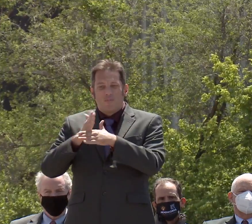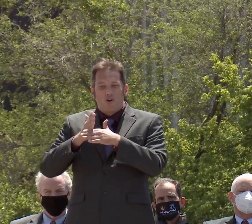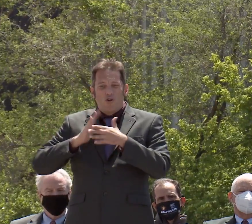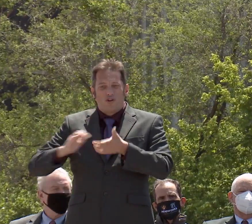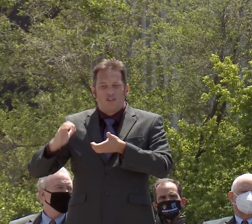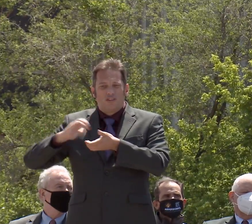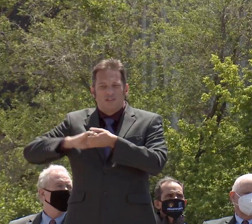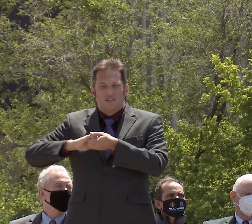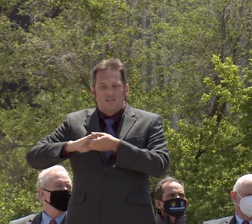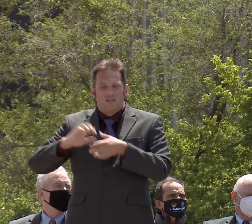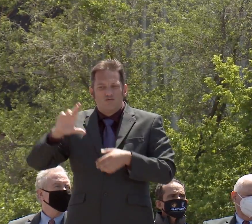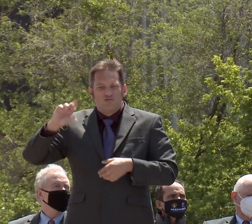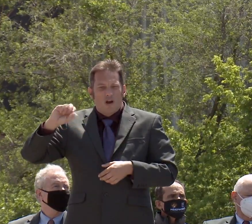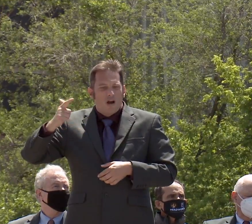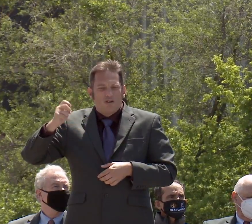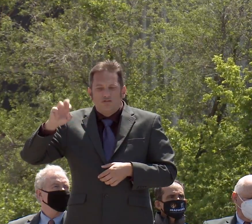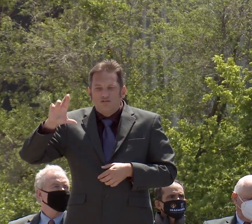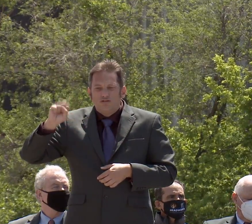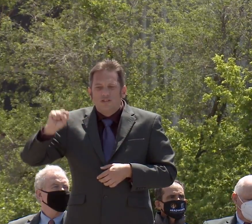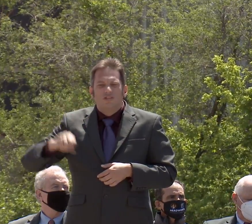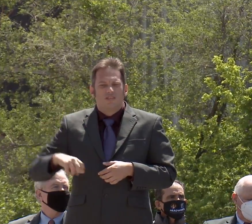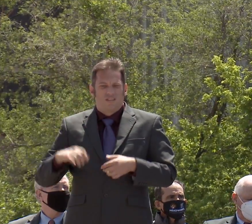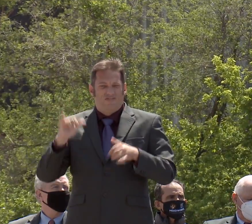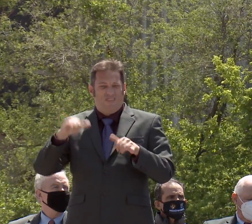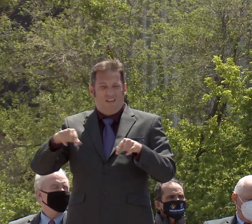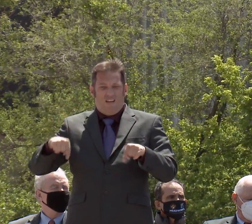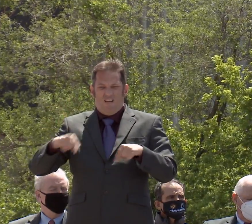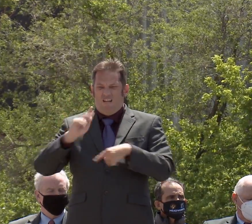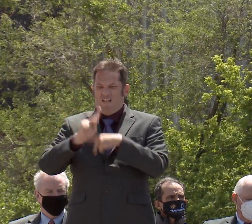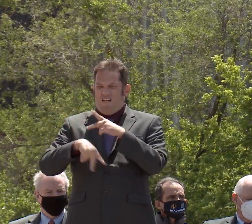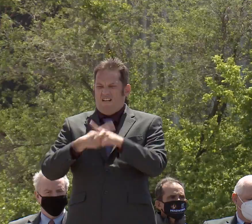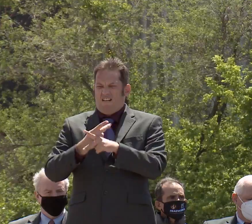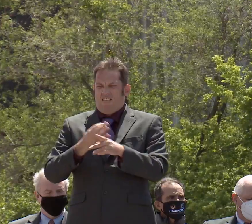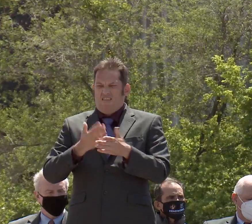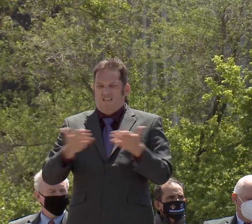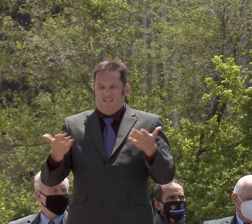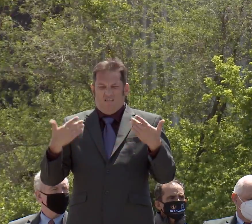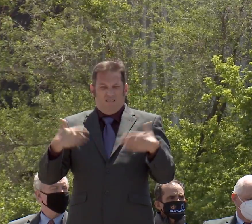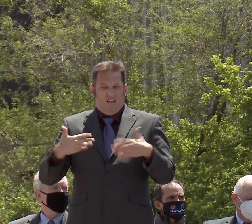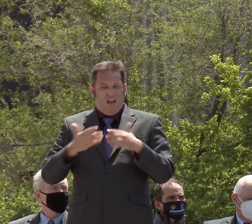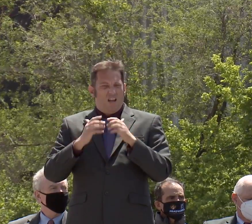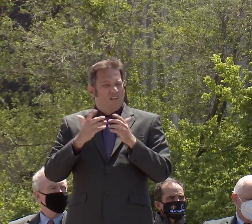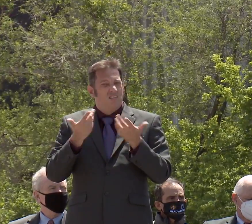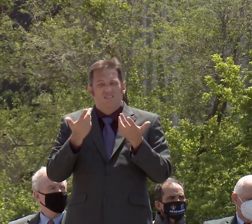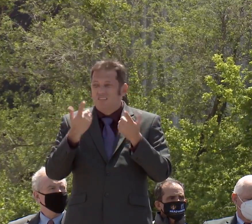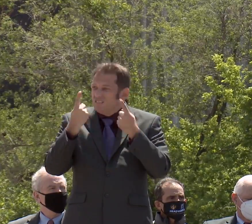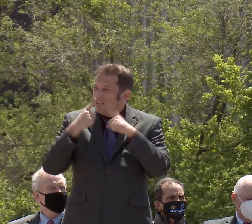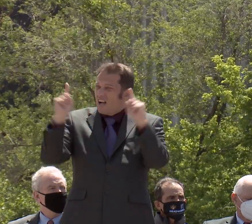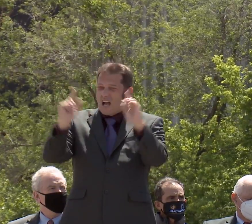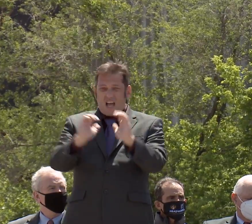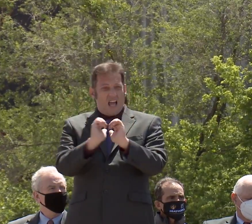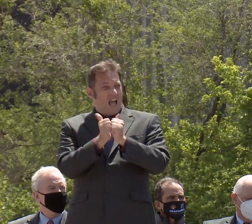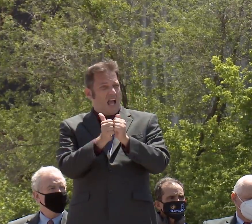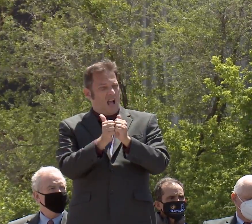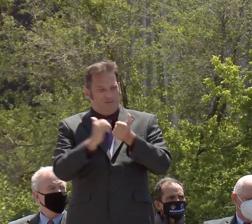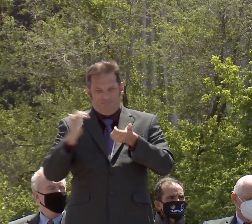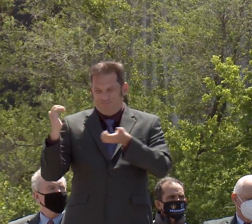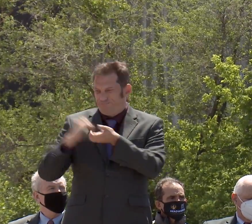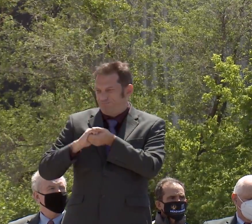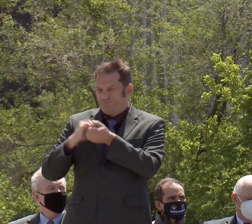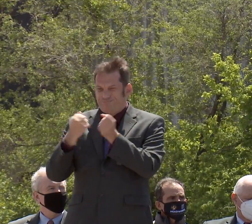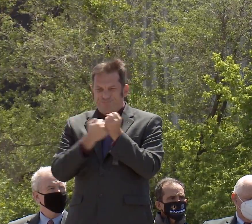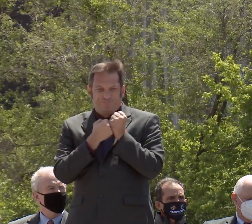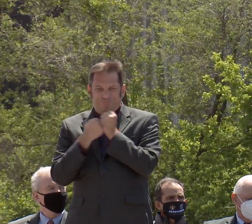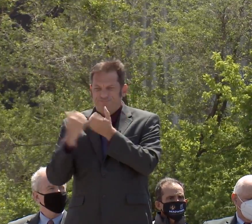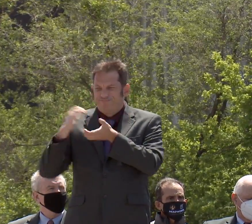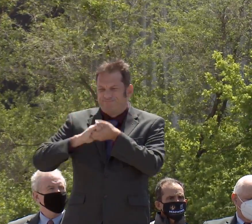are best done in partnership, whether it is the most valuable resource we have, our workers and employees, those who